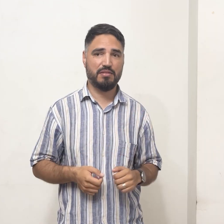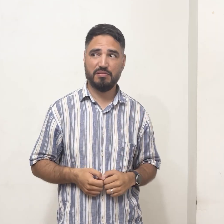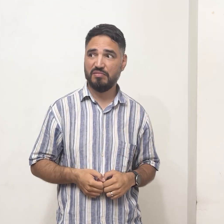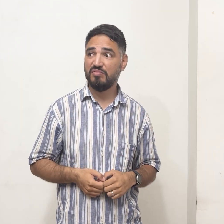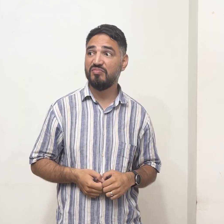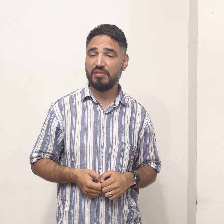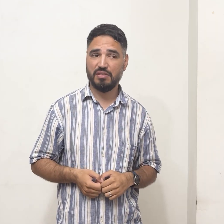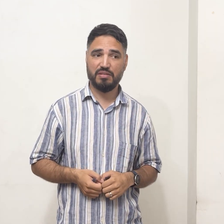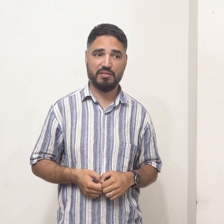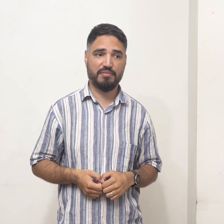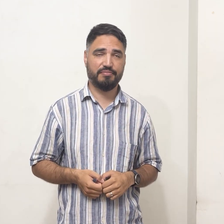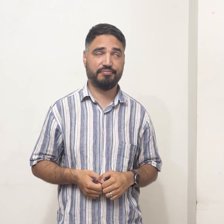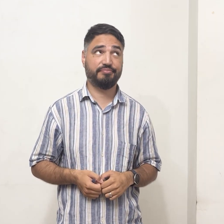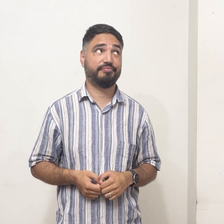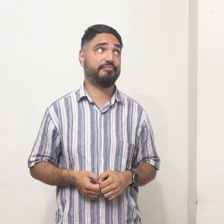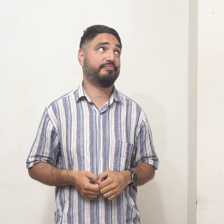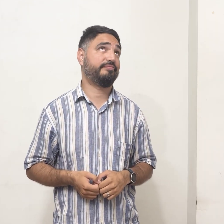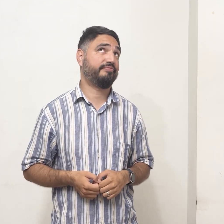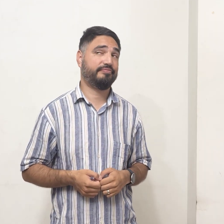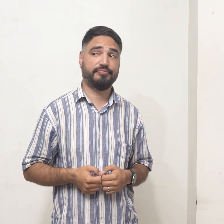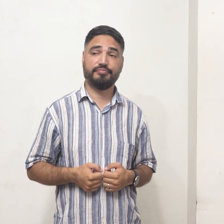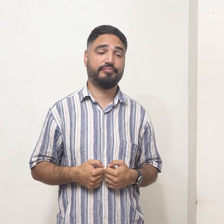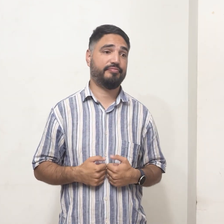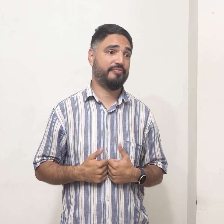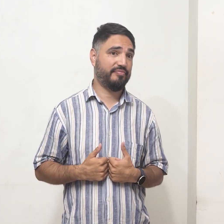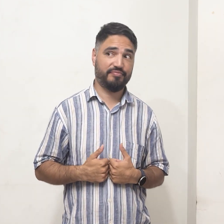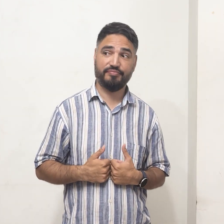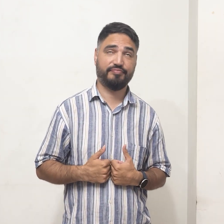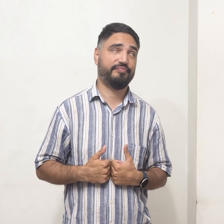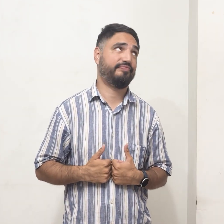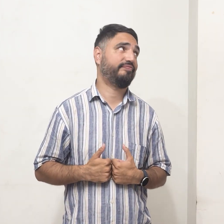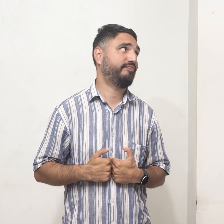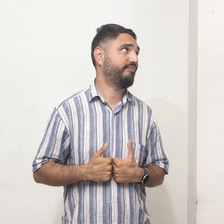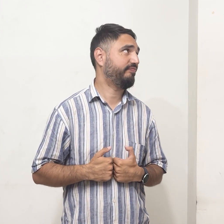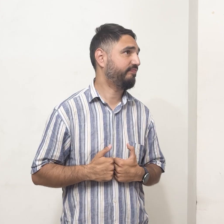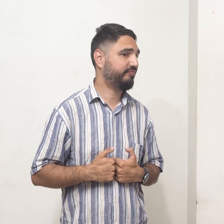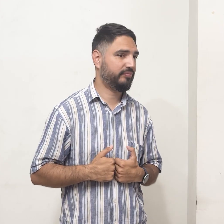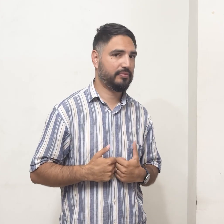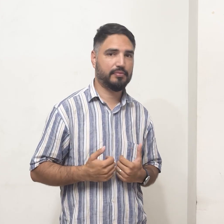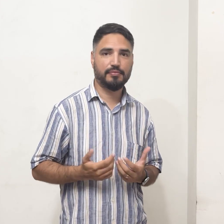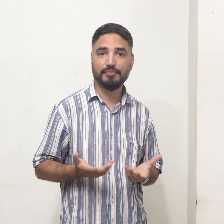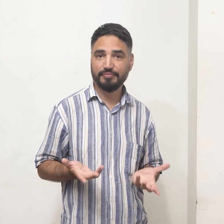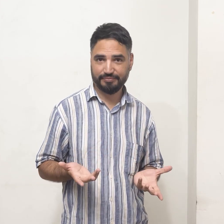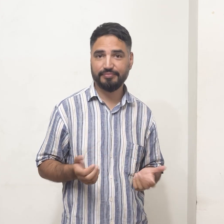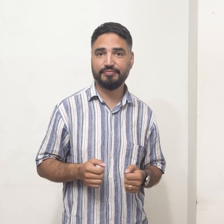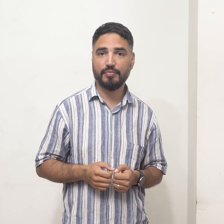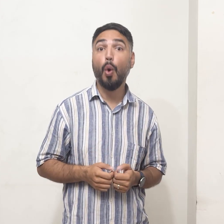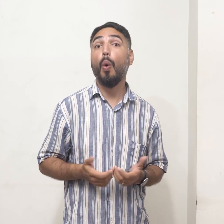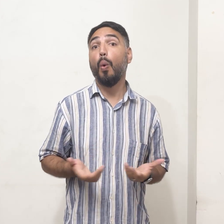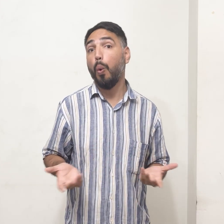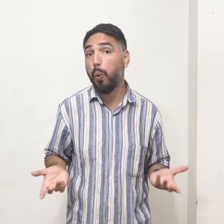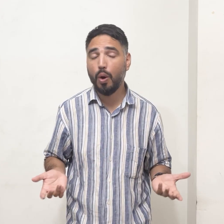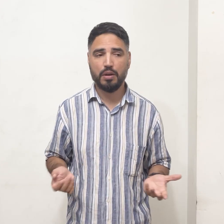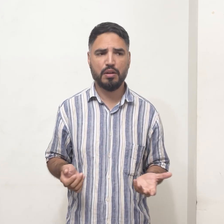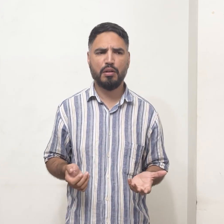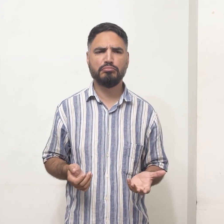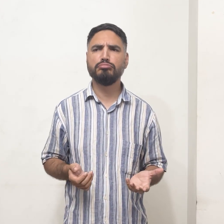your boyfriend? Wow, not a good one. Here I'm belittling him again. Or affirming with